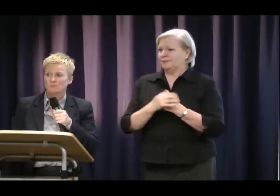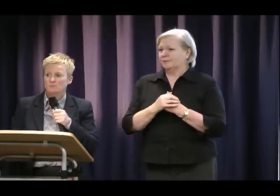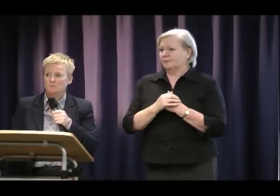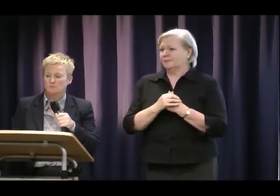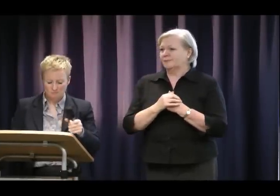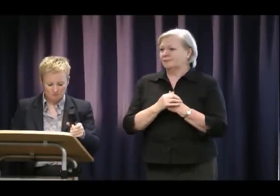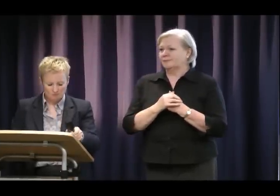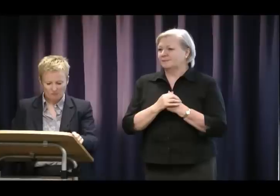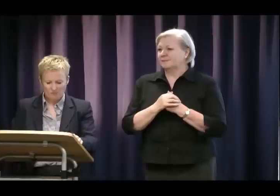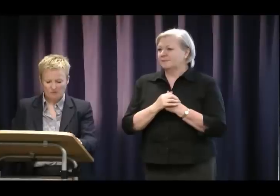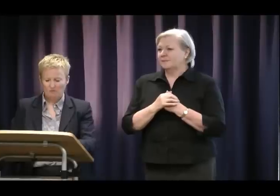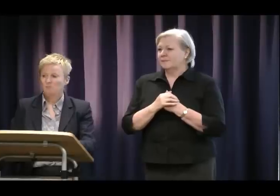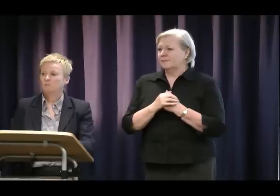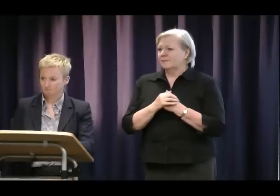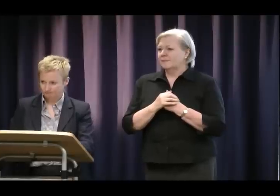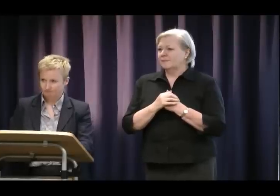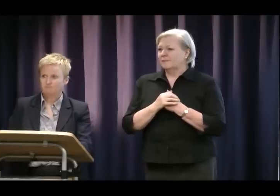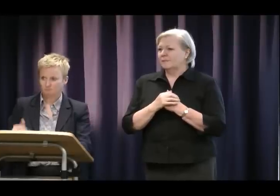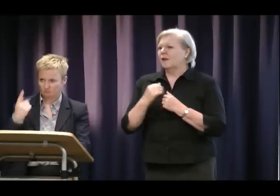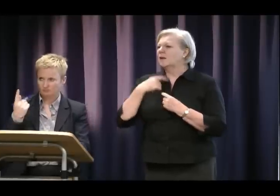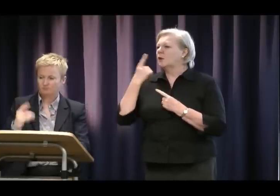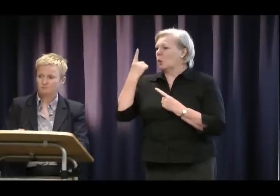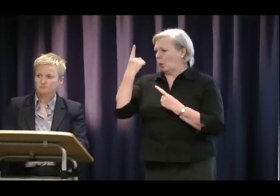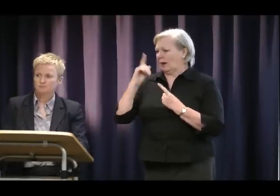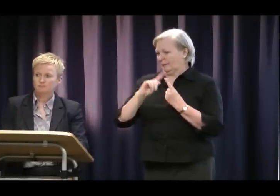I received 2 comments.